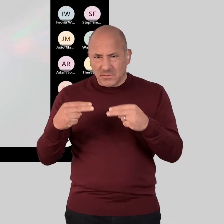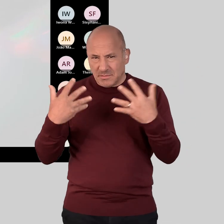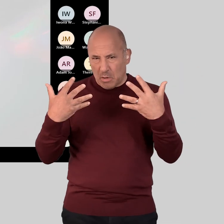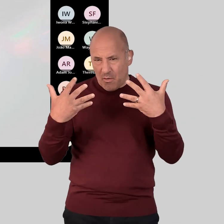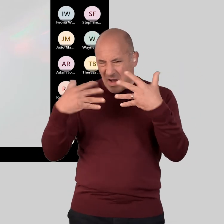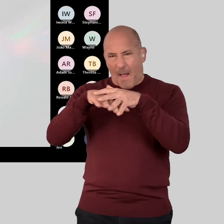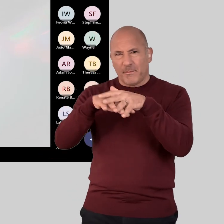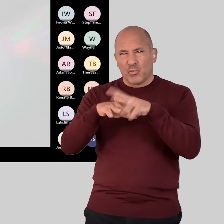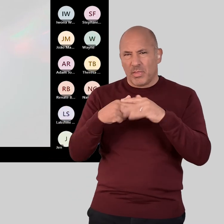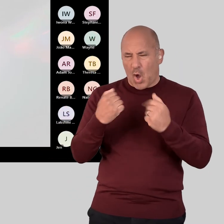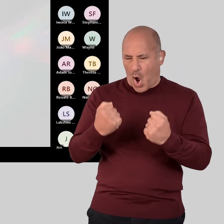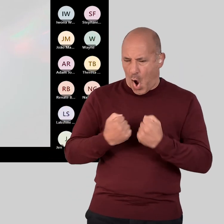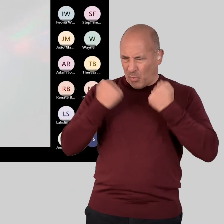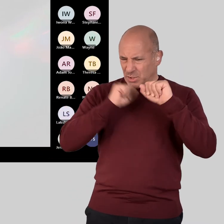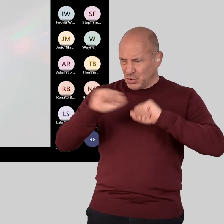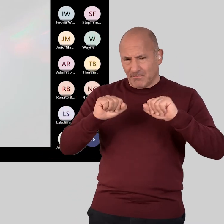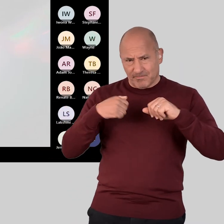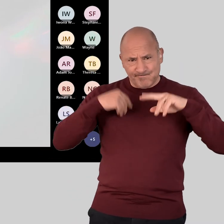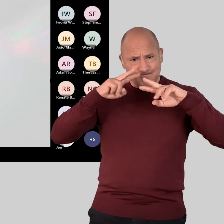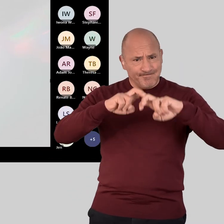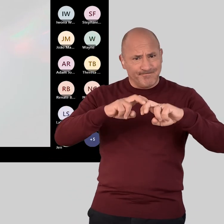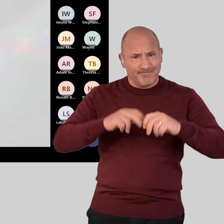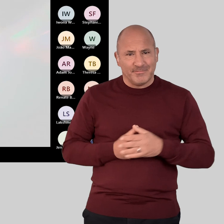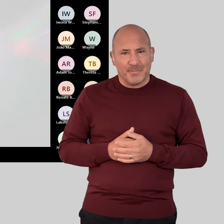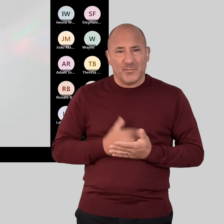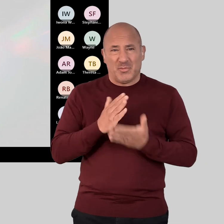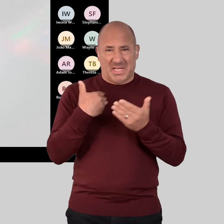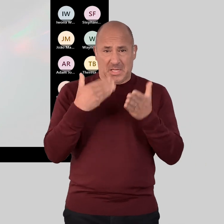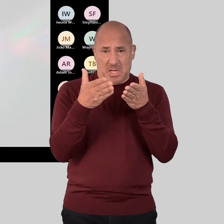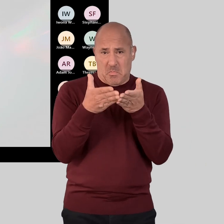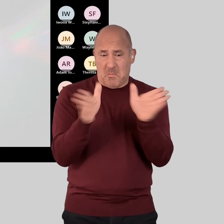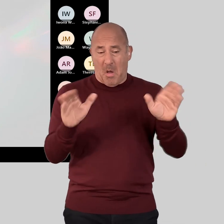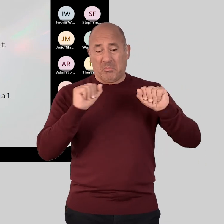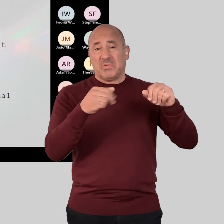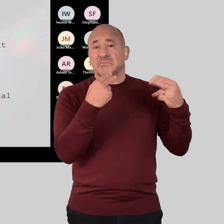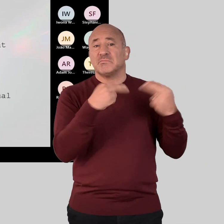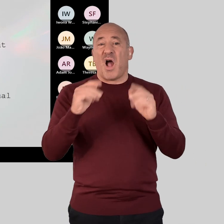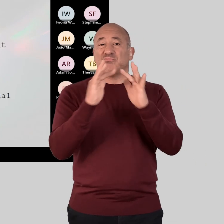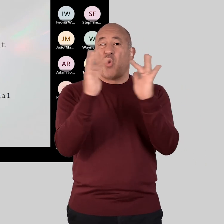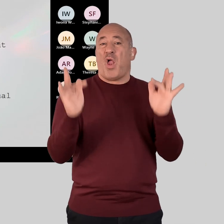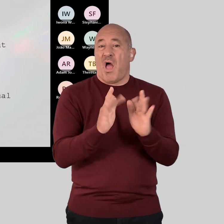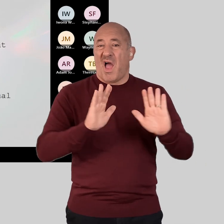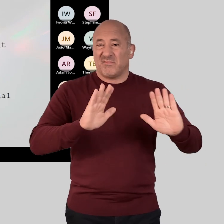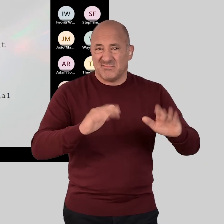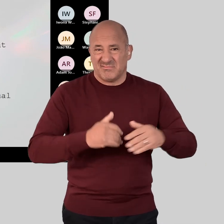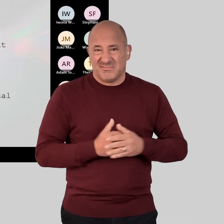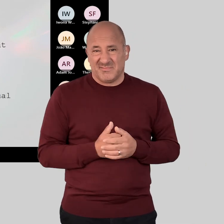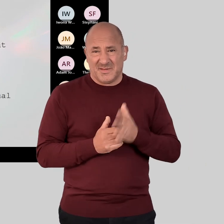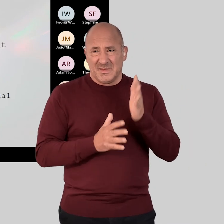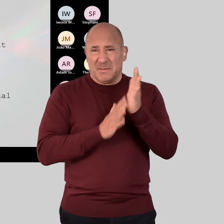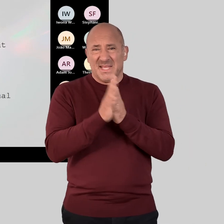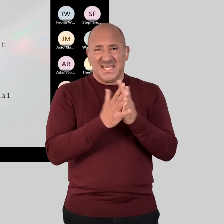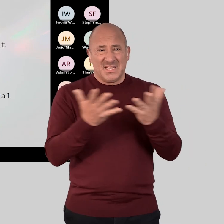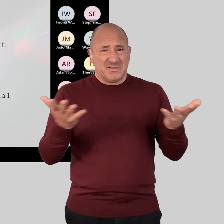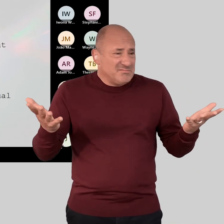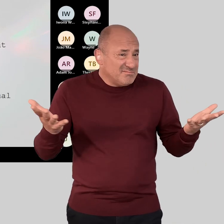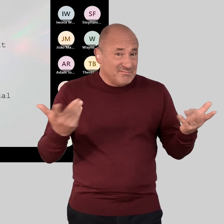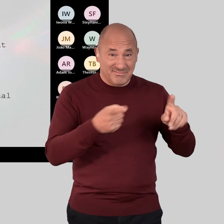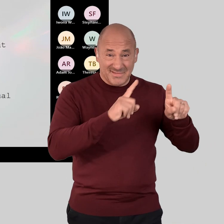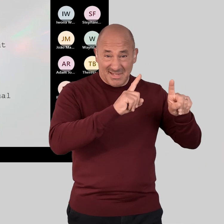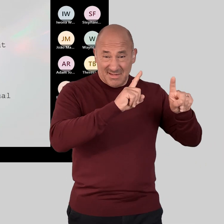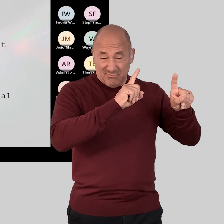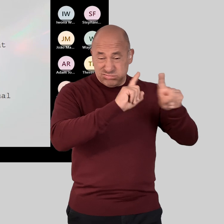ontology of online dance overlap with questions about its ownership. And we look quite broadly at dance